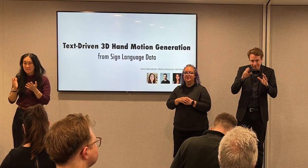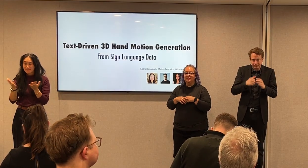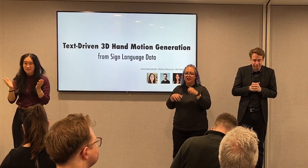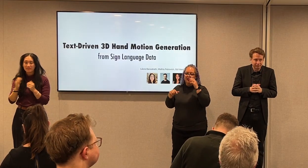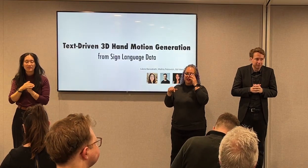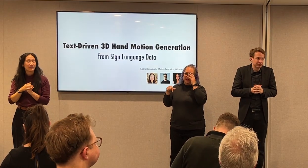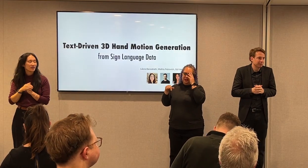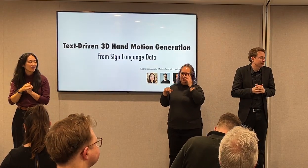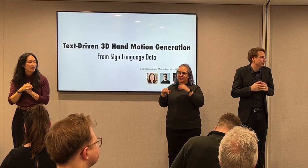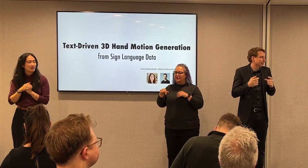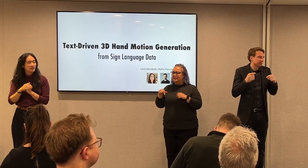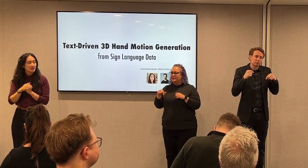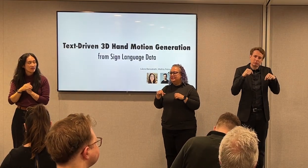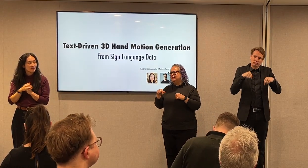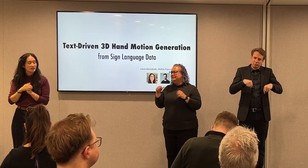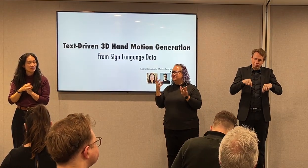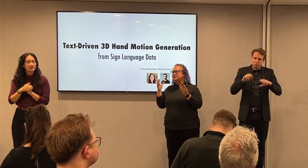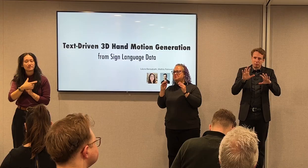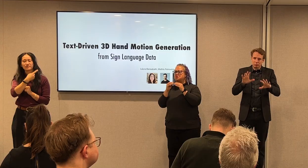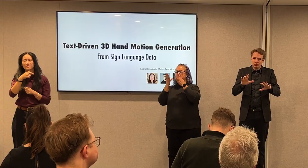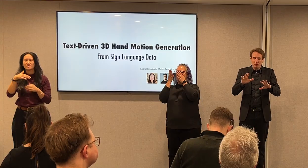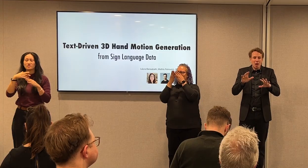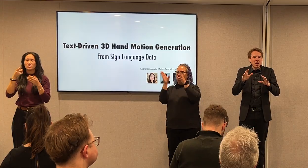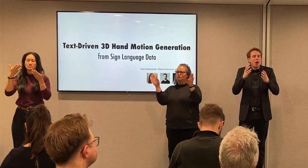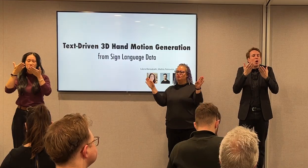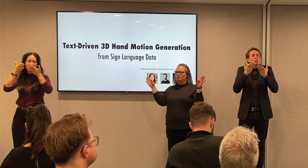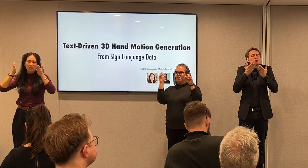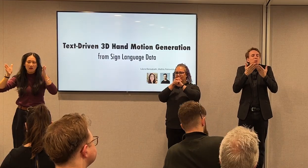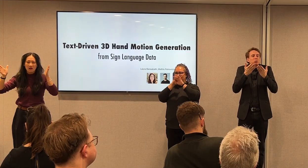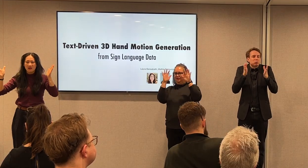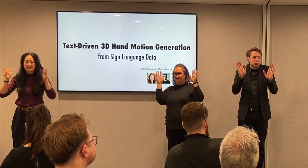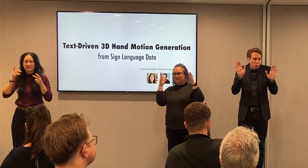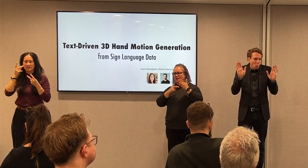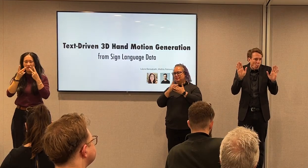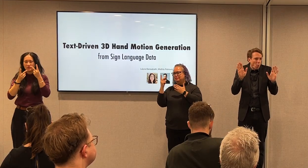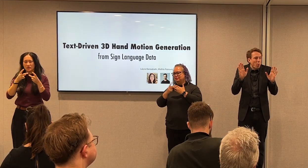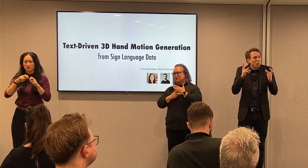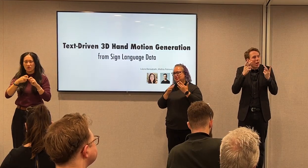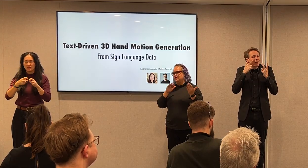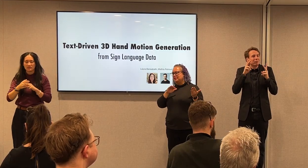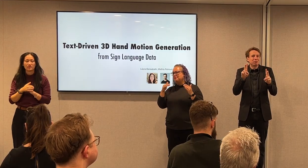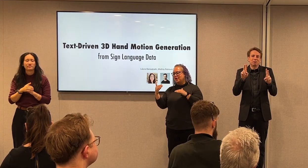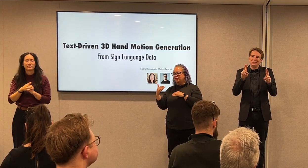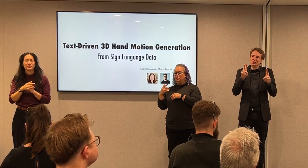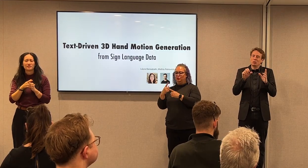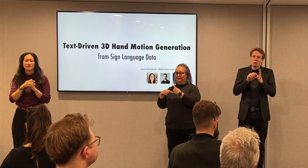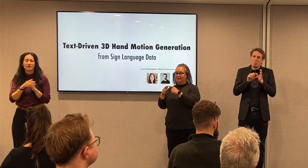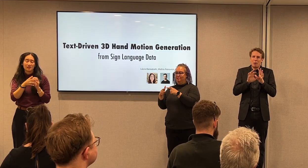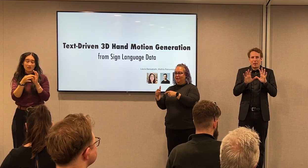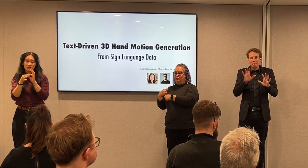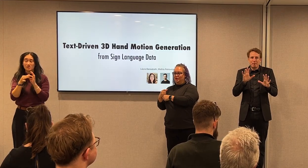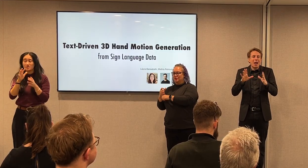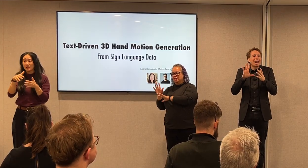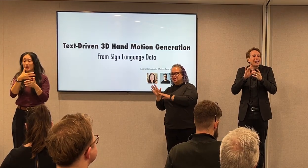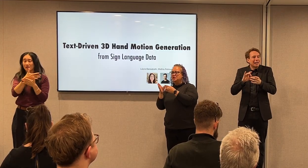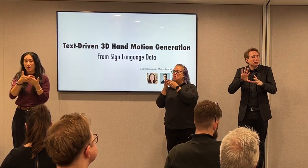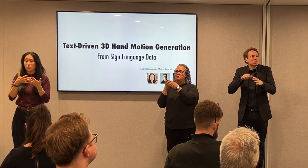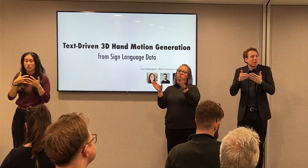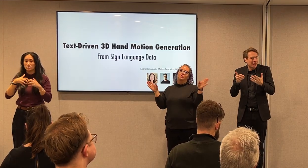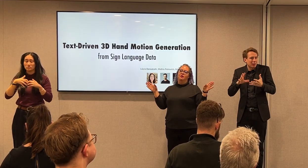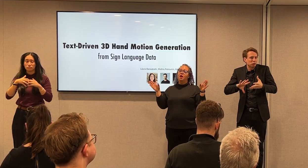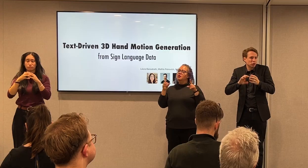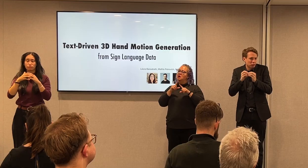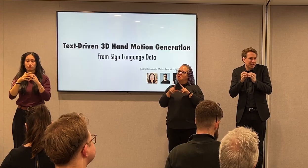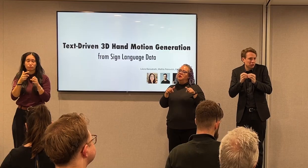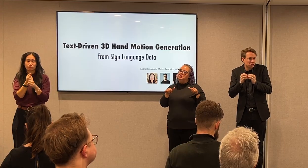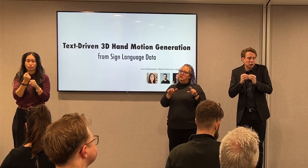This is a bit of a broader vision problem than just like sign language generation, but it still has application within